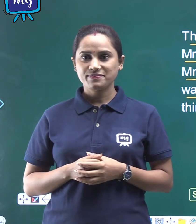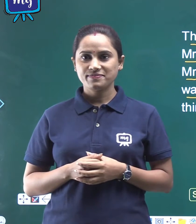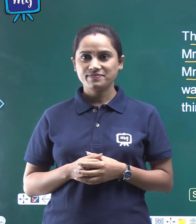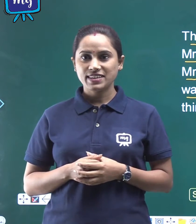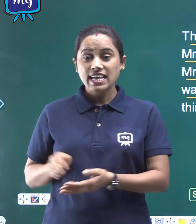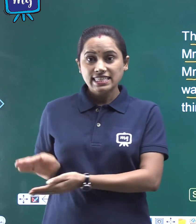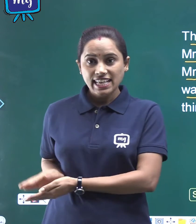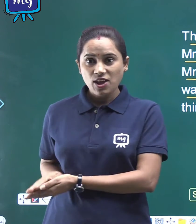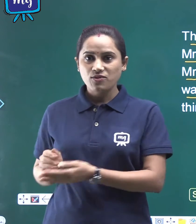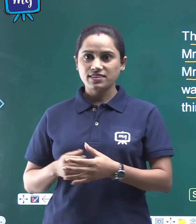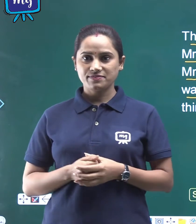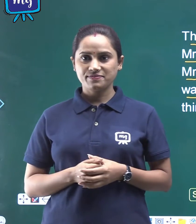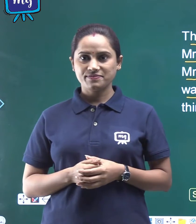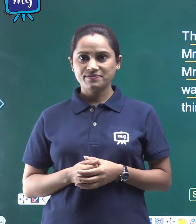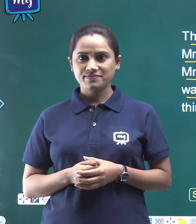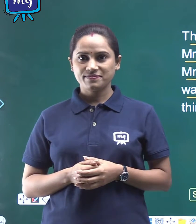save